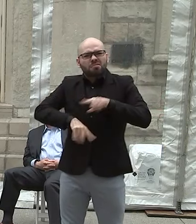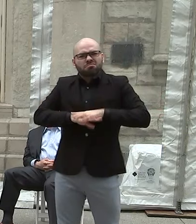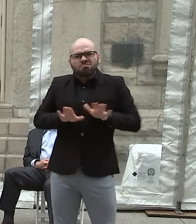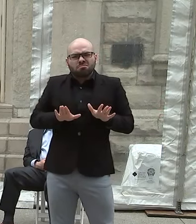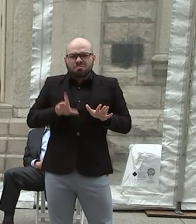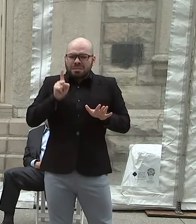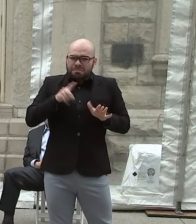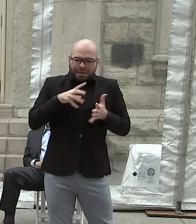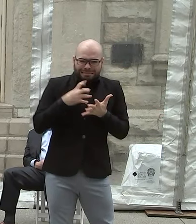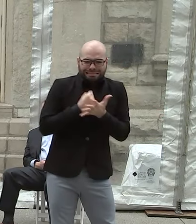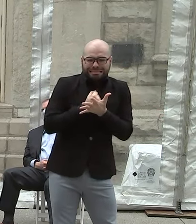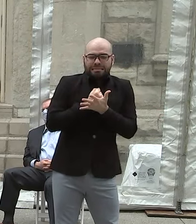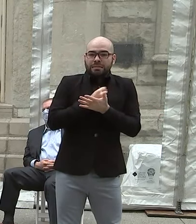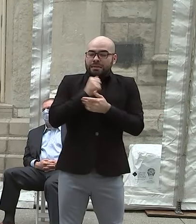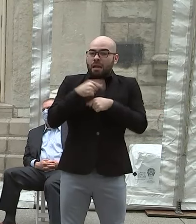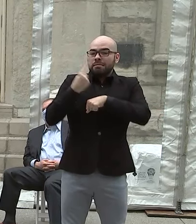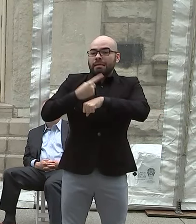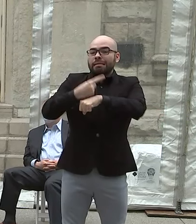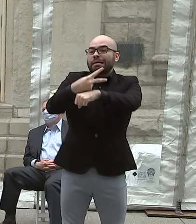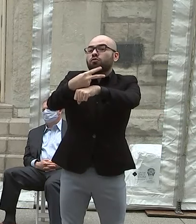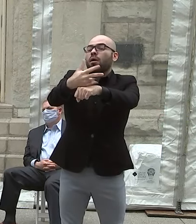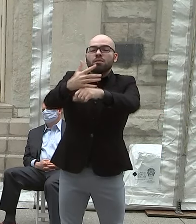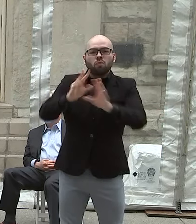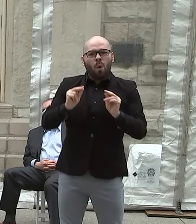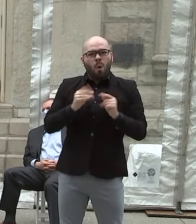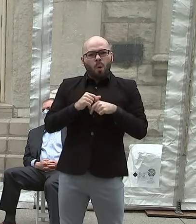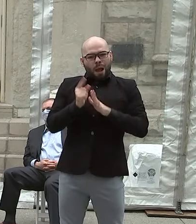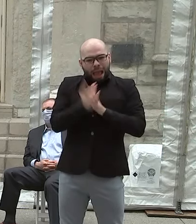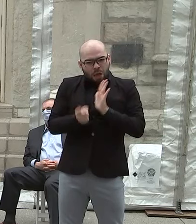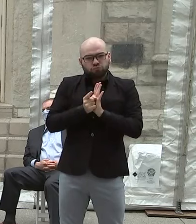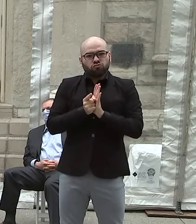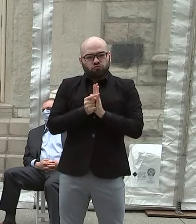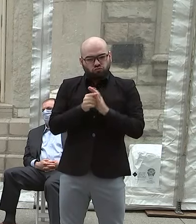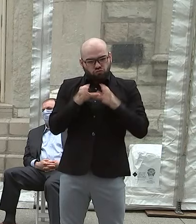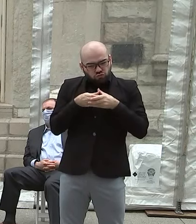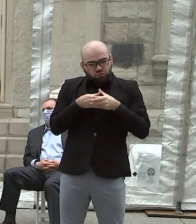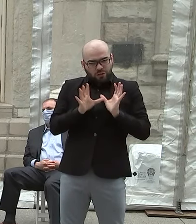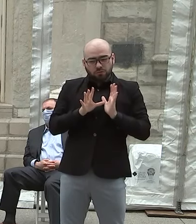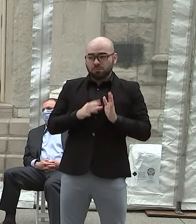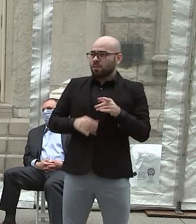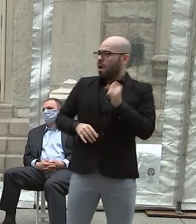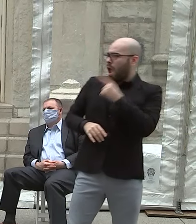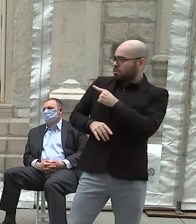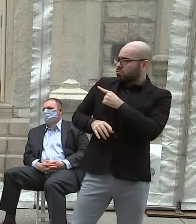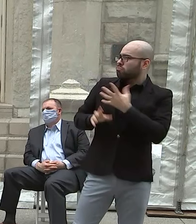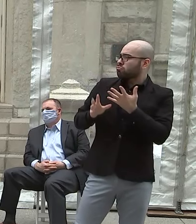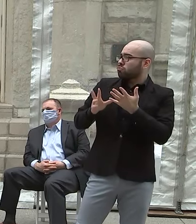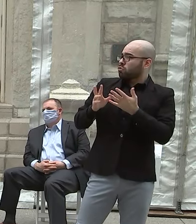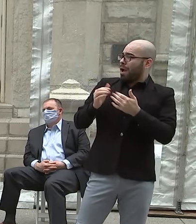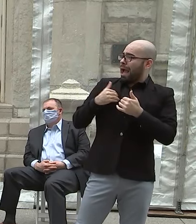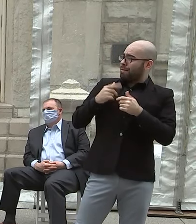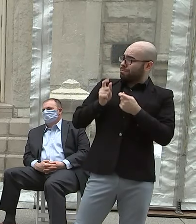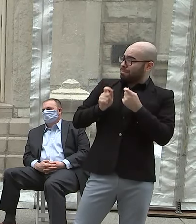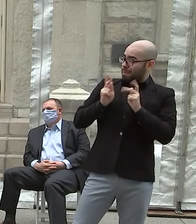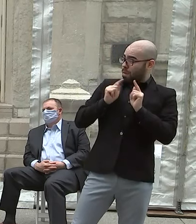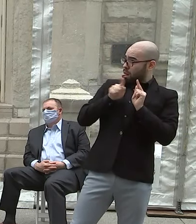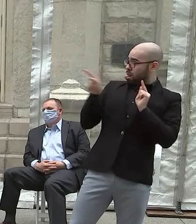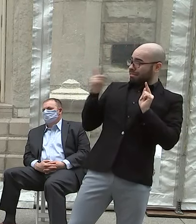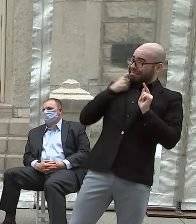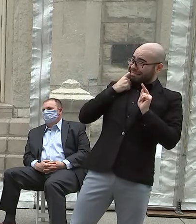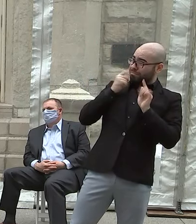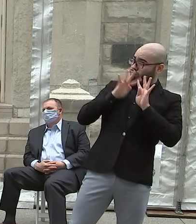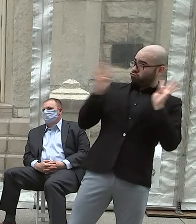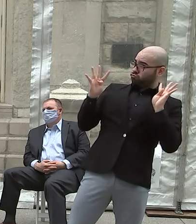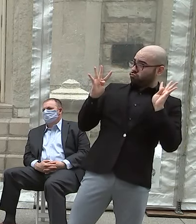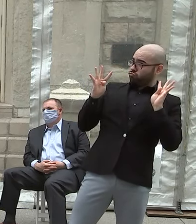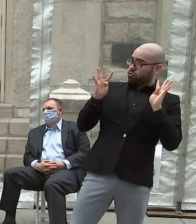hours, not days. And so will these folks be your go-to? Can you just give us a little more? Well, I mean, I think so the purpose of